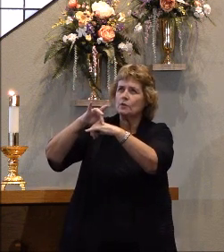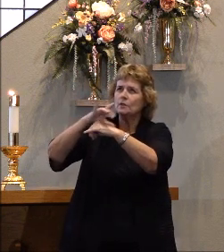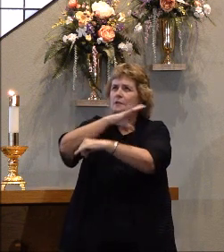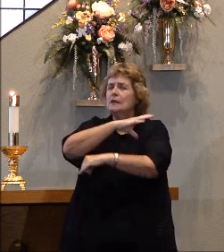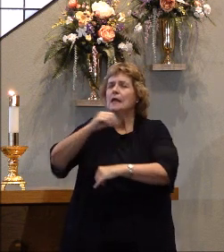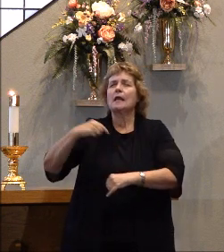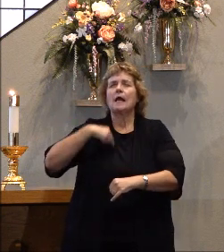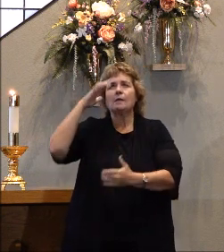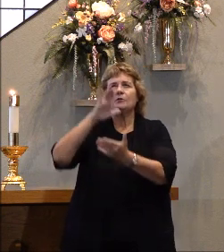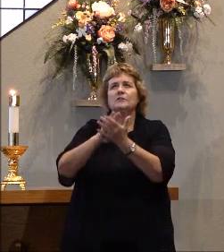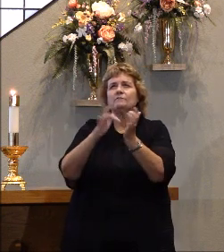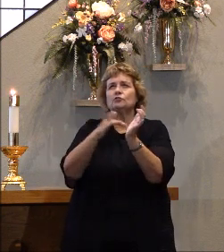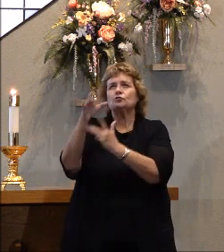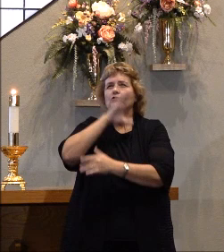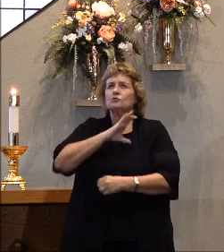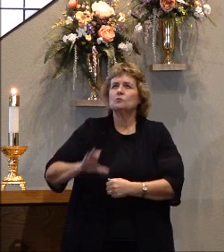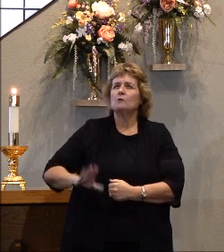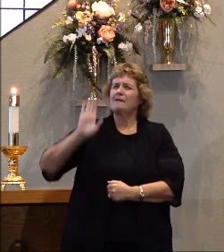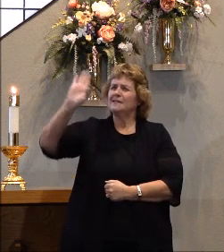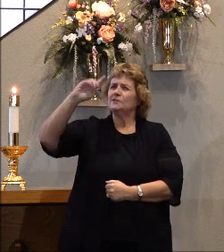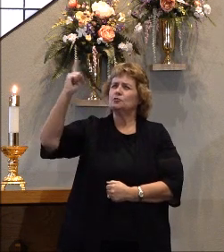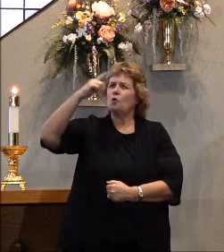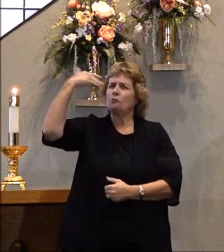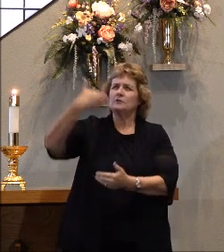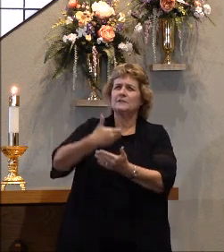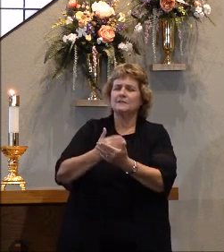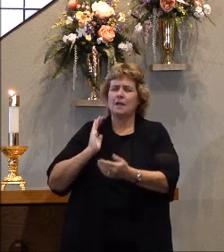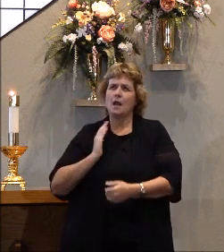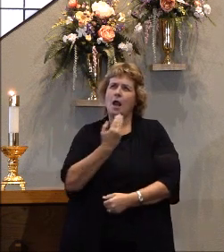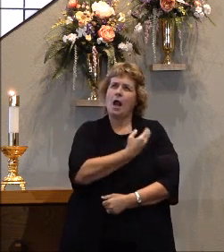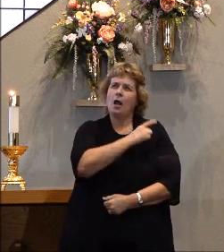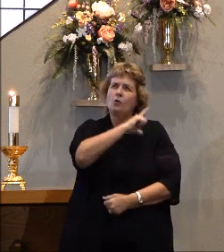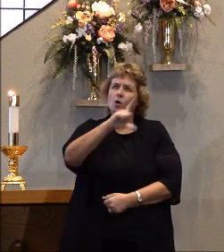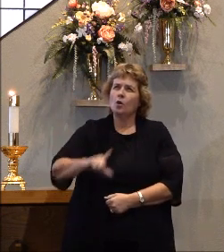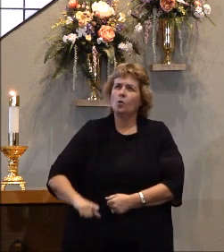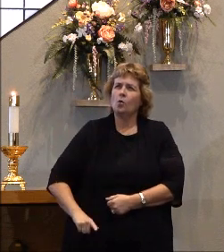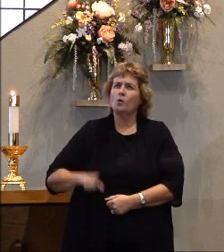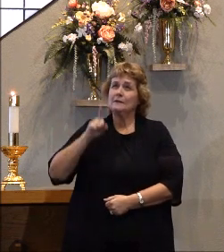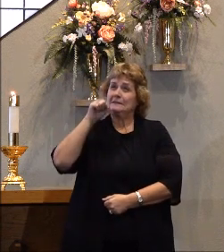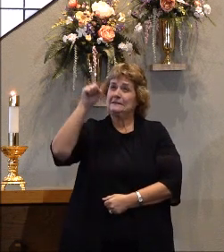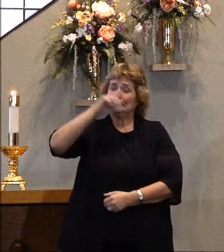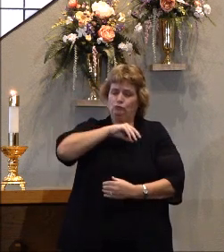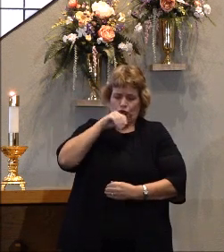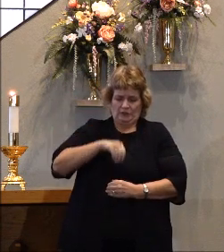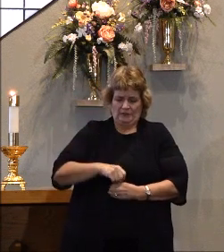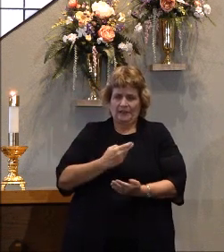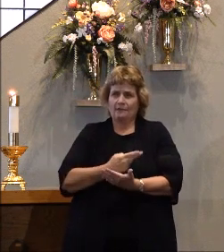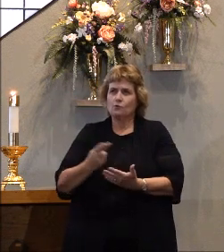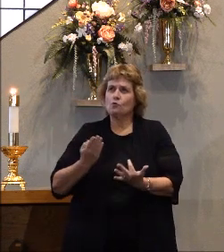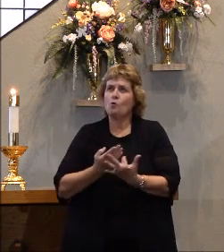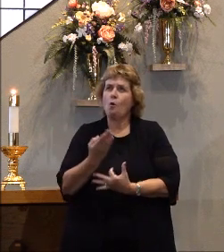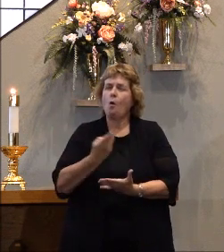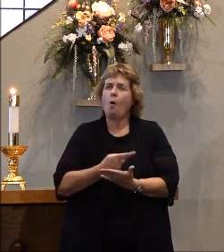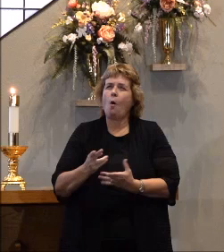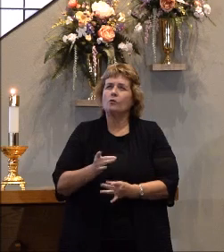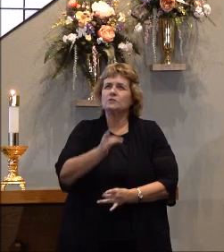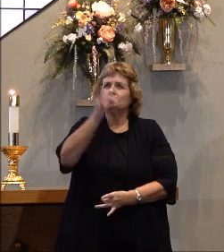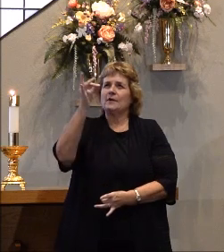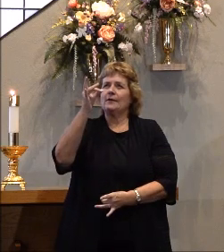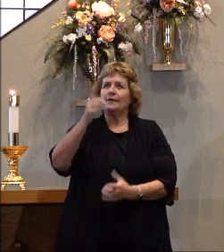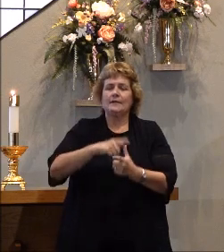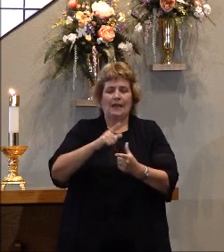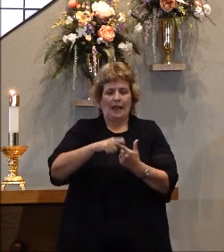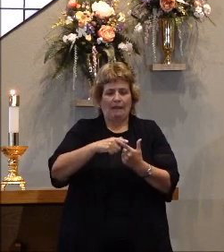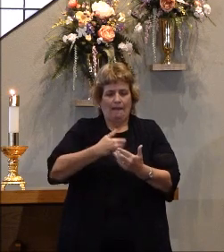and in Jesus Christ, his only Son, our Lord, who was conceived by the Holy Spirit, born of